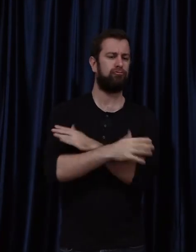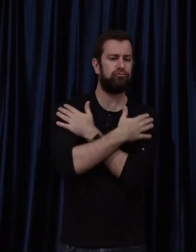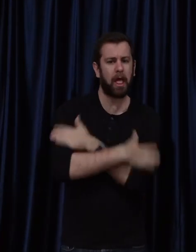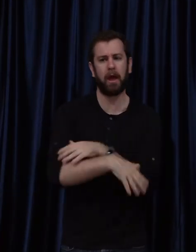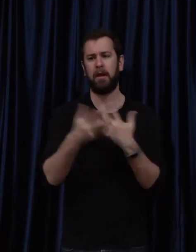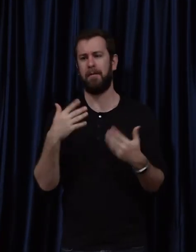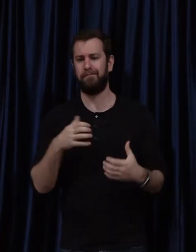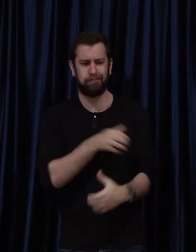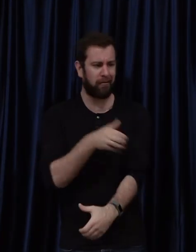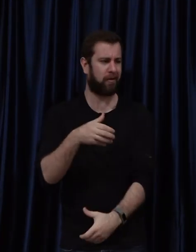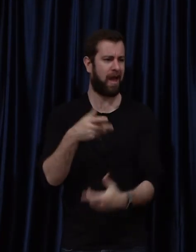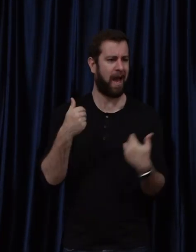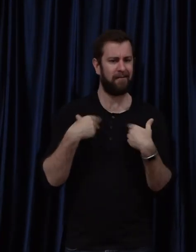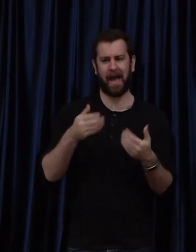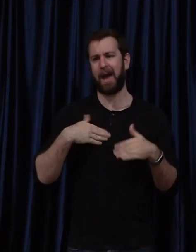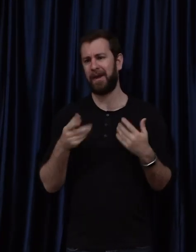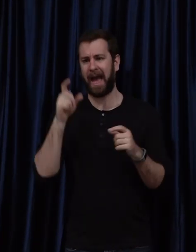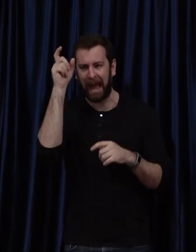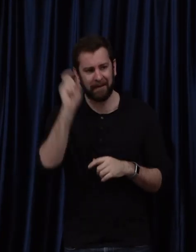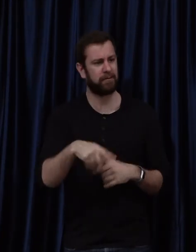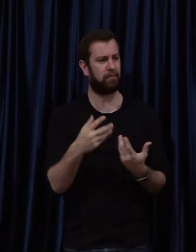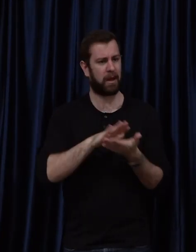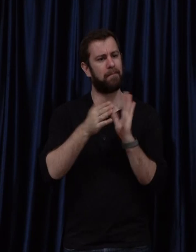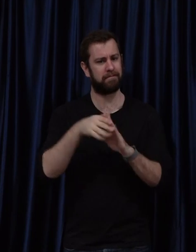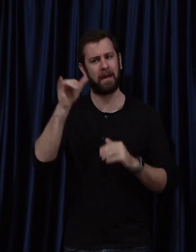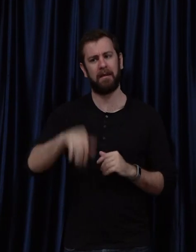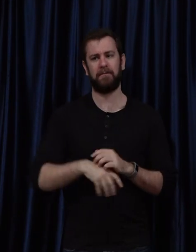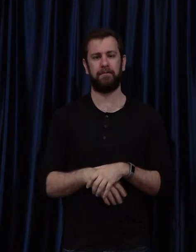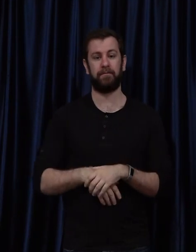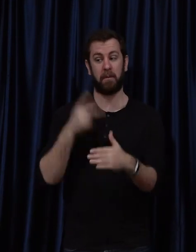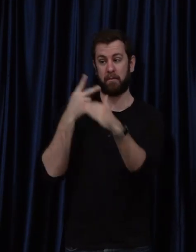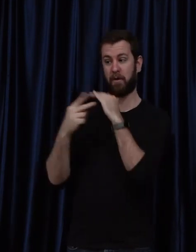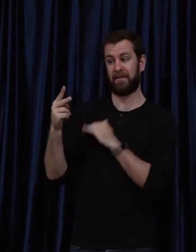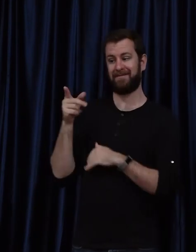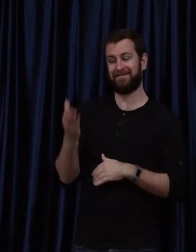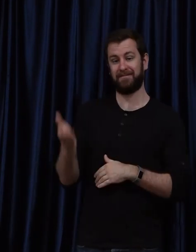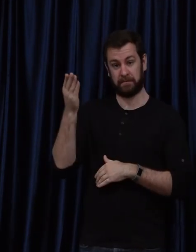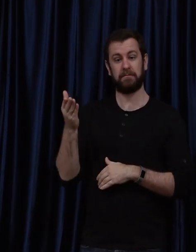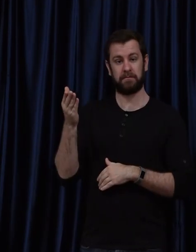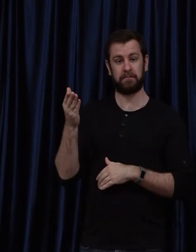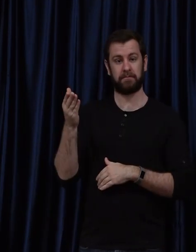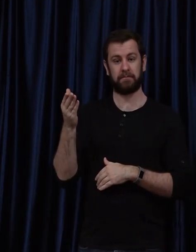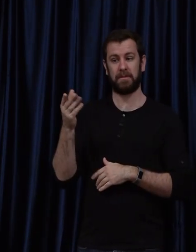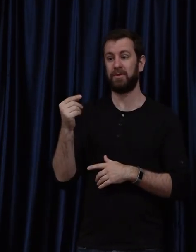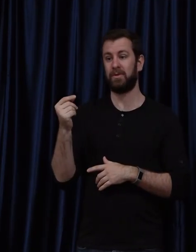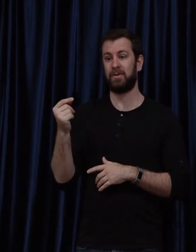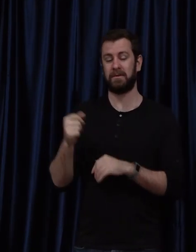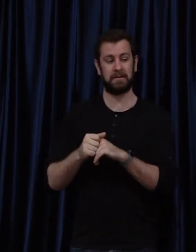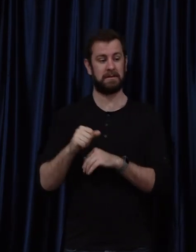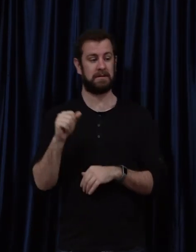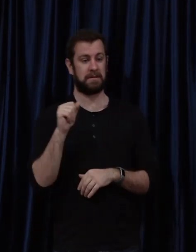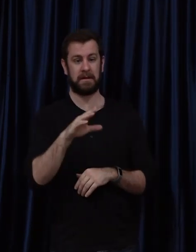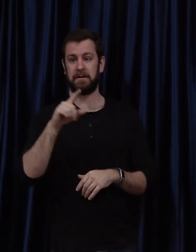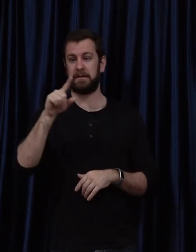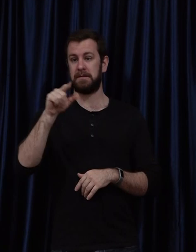to be cheerful. The Prophet sallallahu alaihi wasallam sent Zayd, the